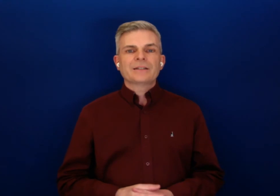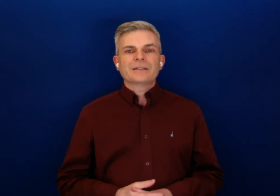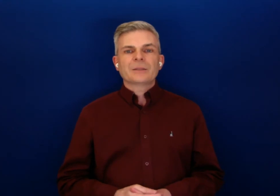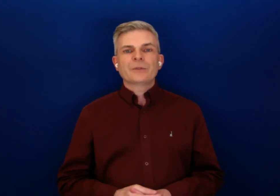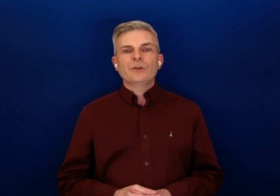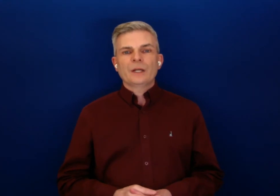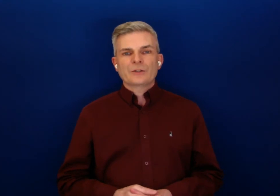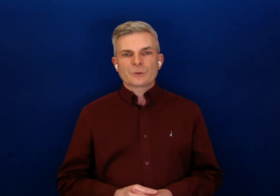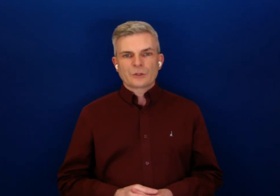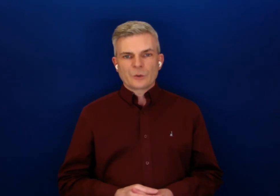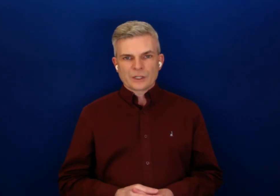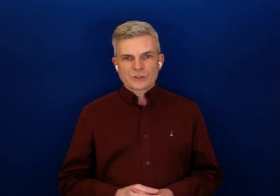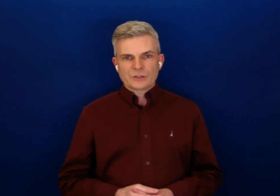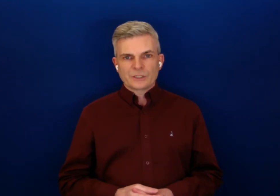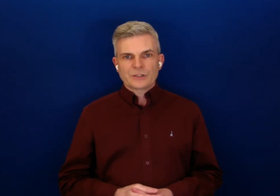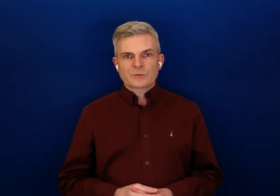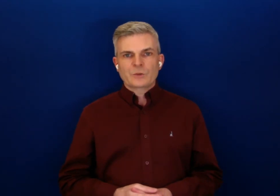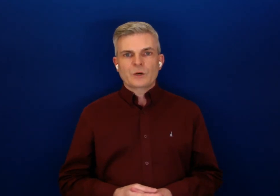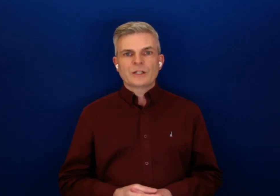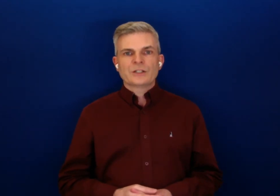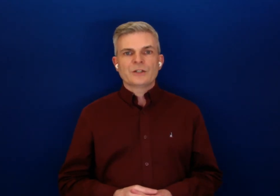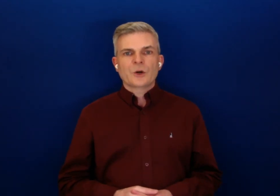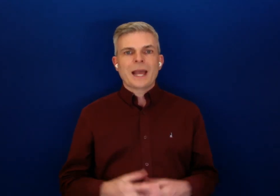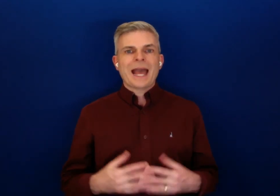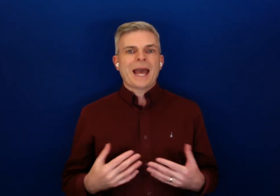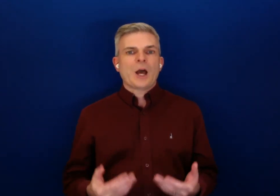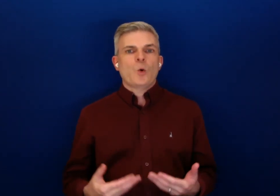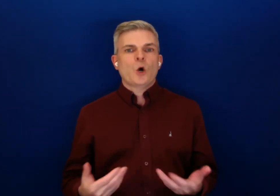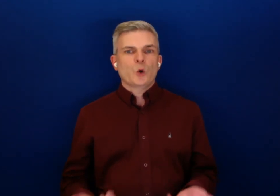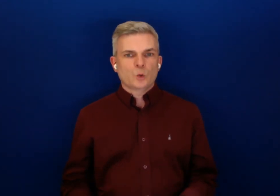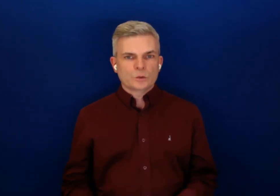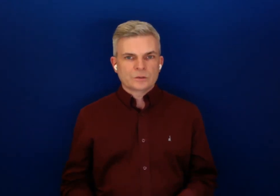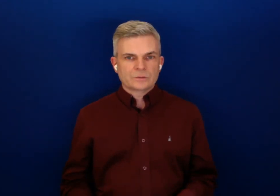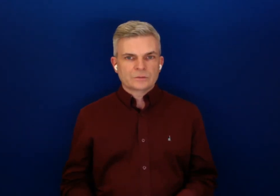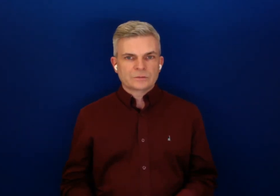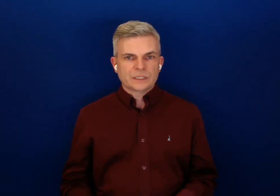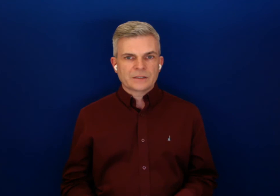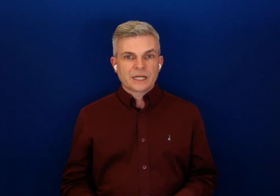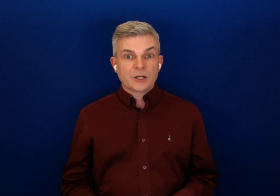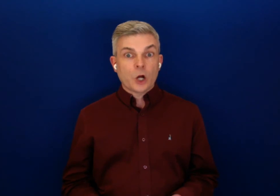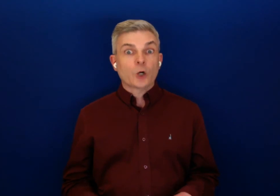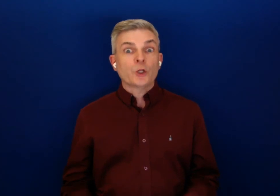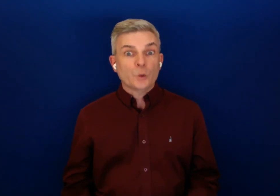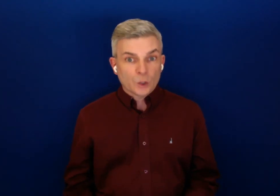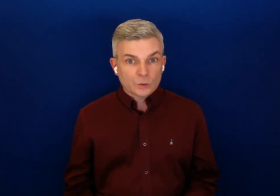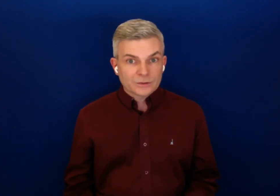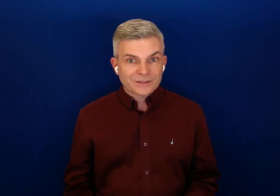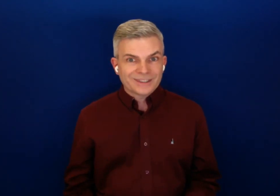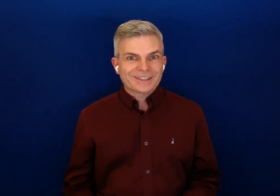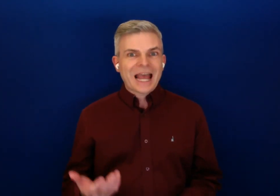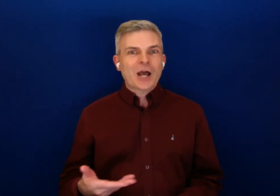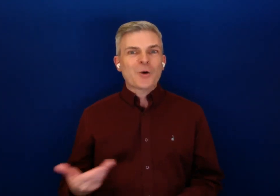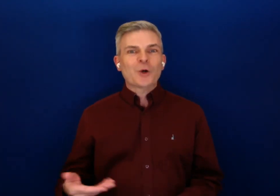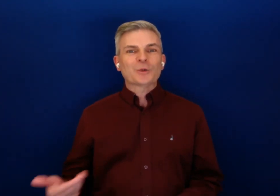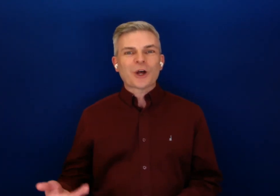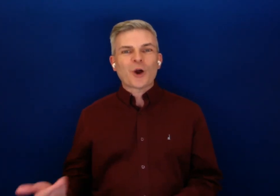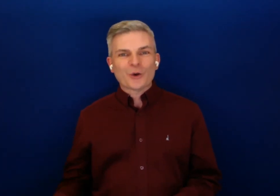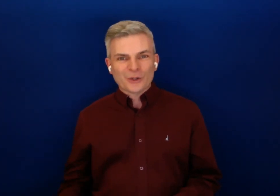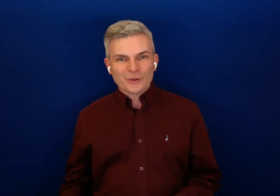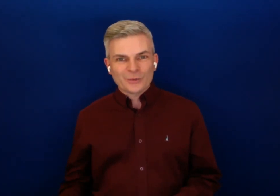a WHword question because we want to know how old. It's not are you old, it's how old are you?